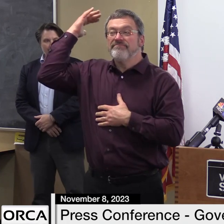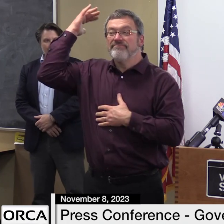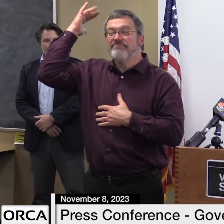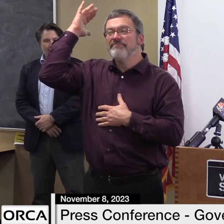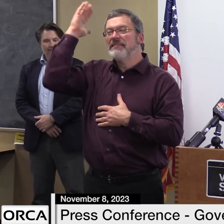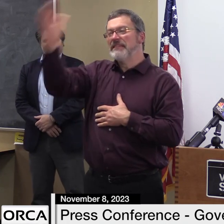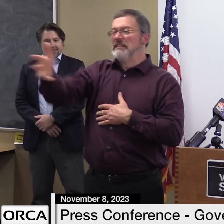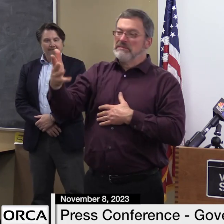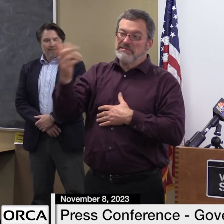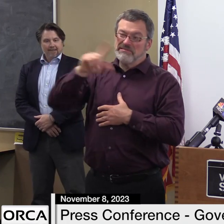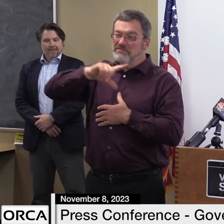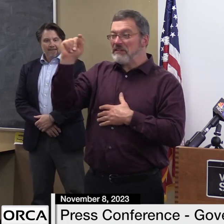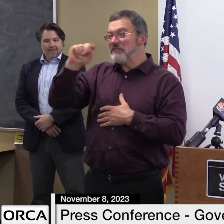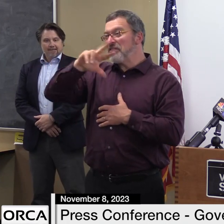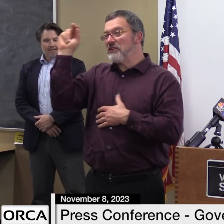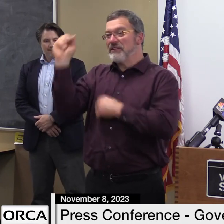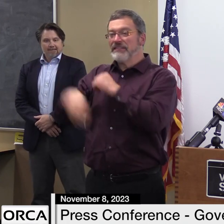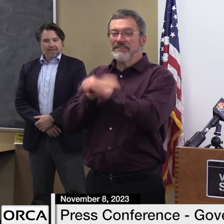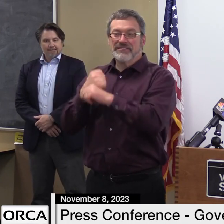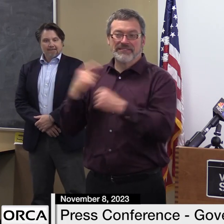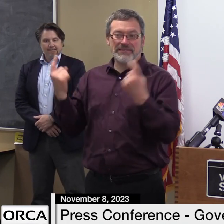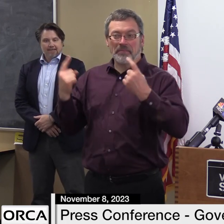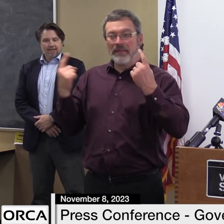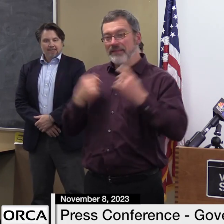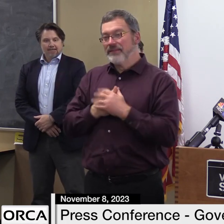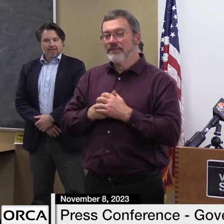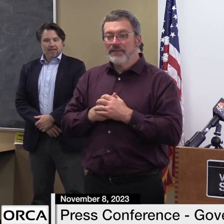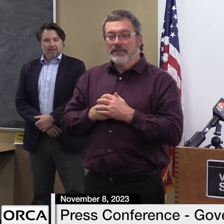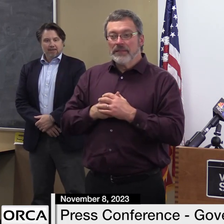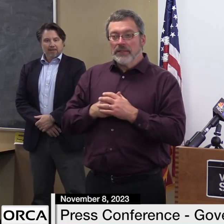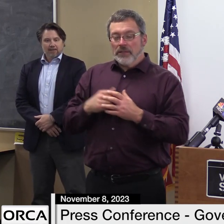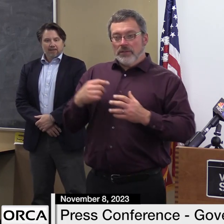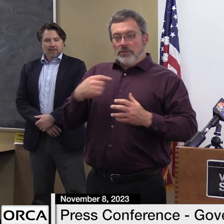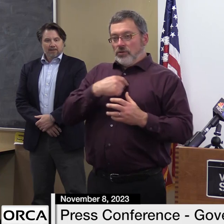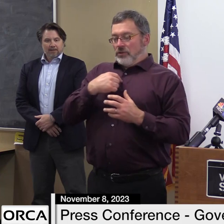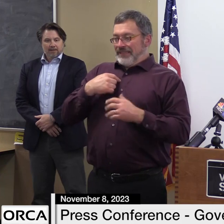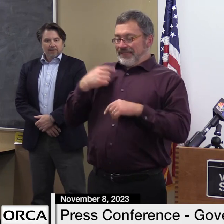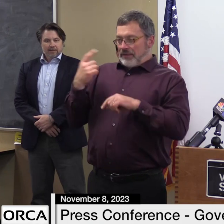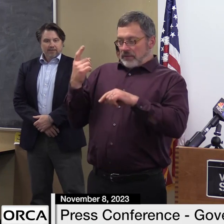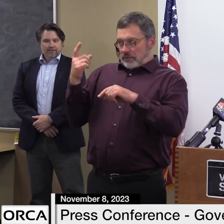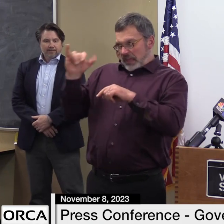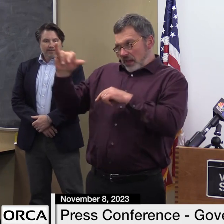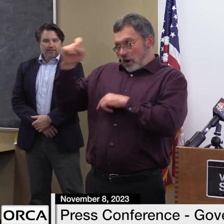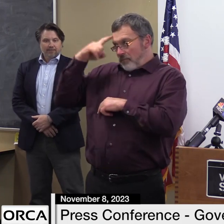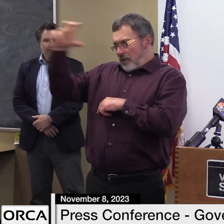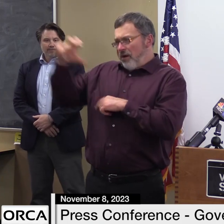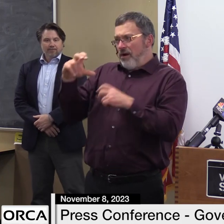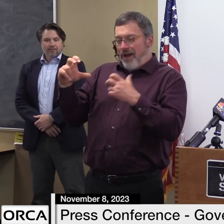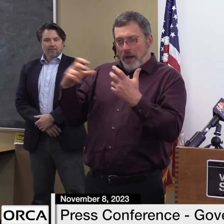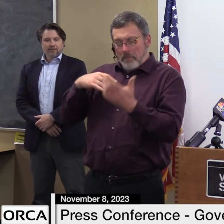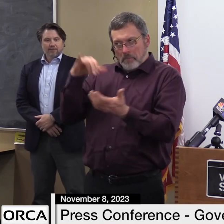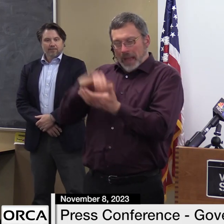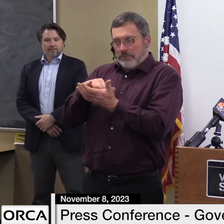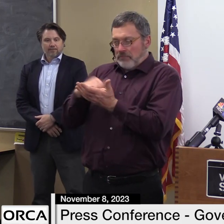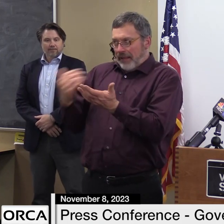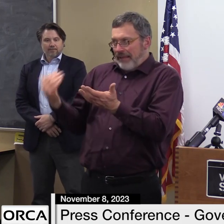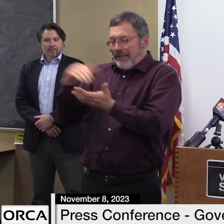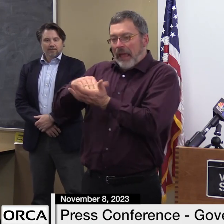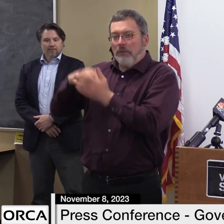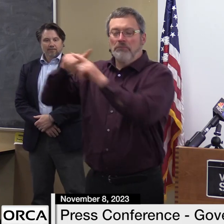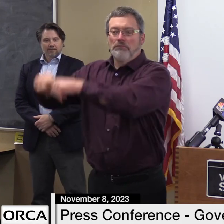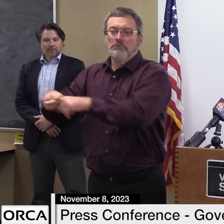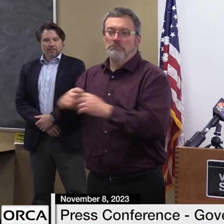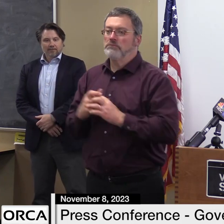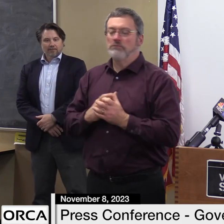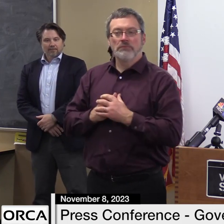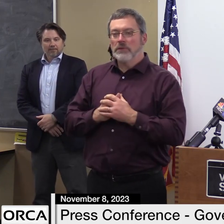government spending, which we know we won't be able to replicate, we aren't building nearly enough housing to